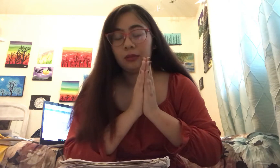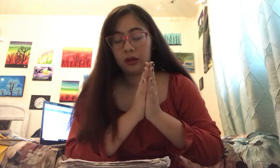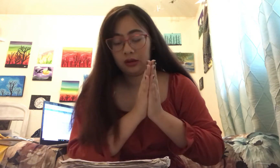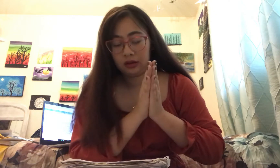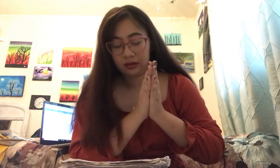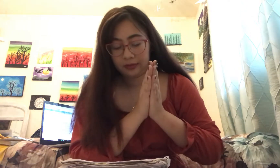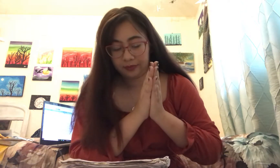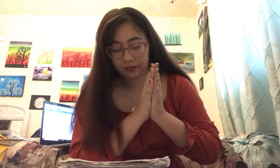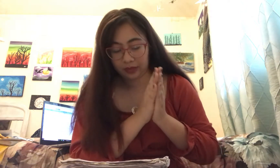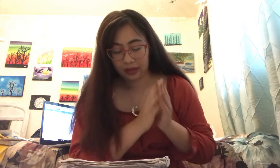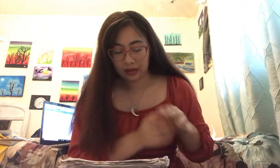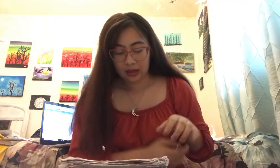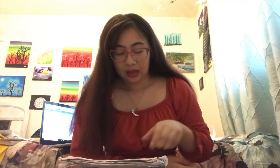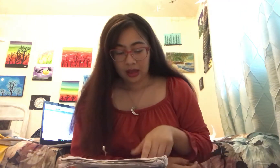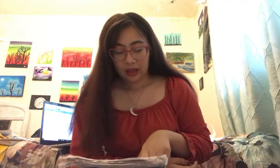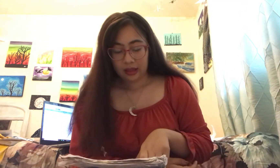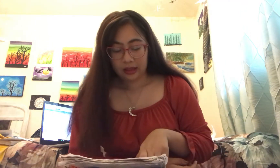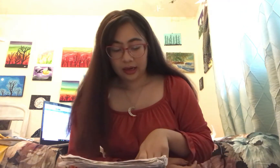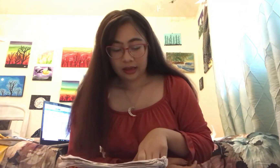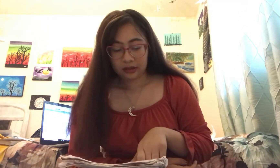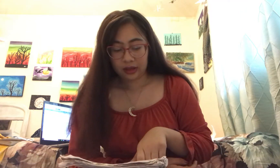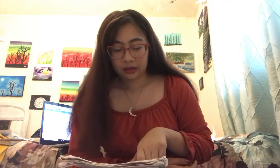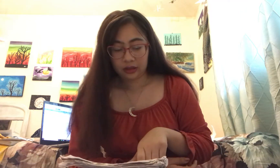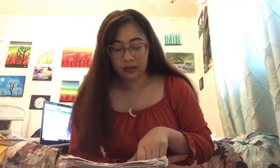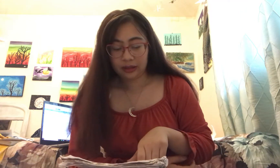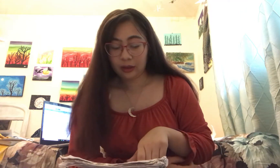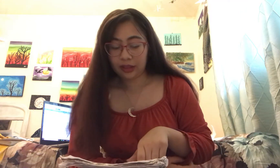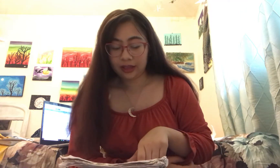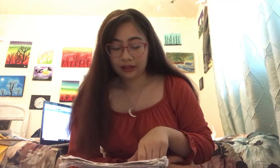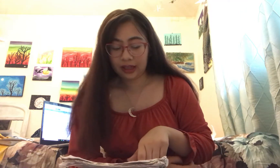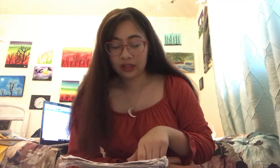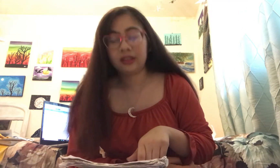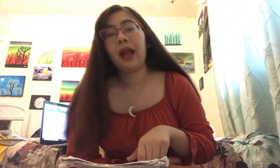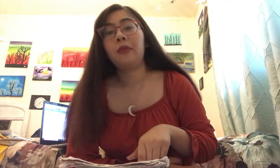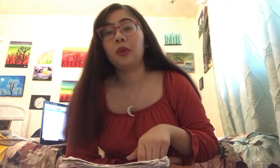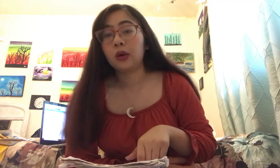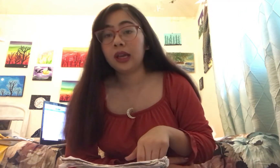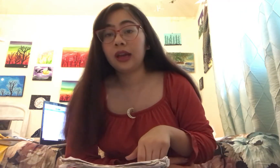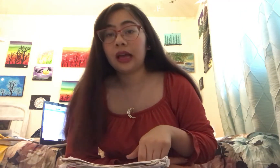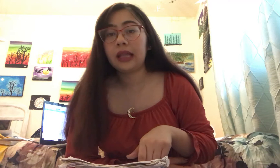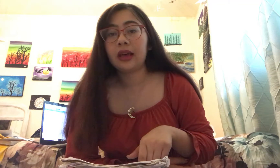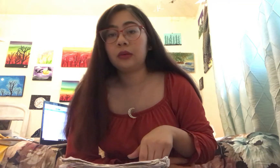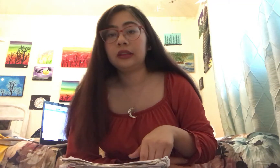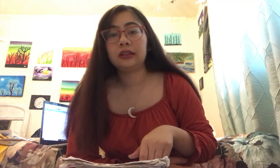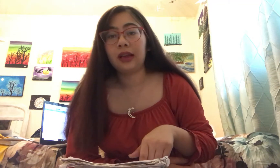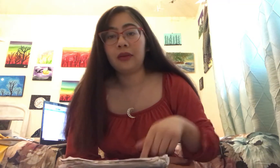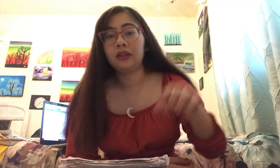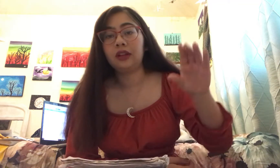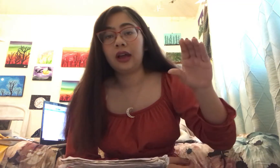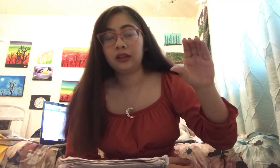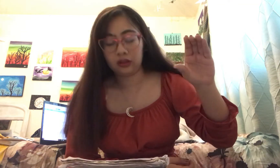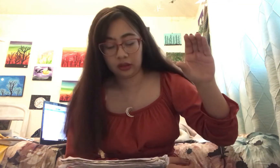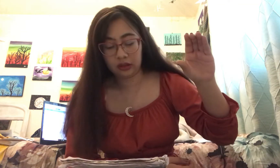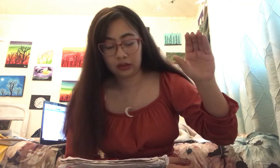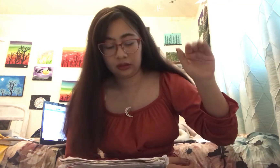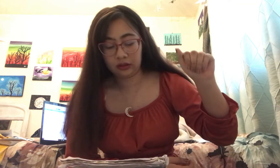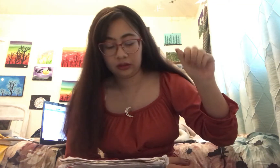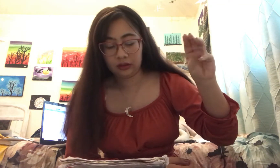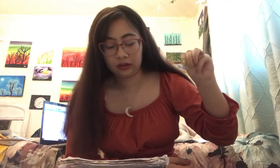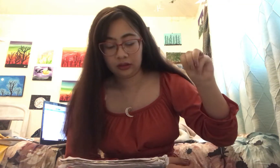Myanmar. And then the next country in Southeast Asia is Cambodia, and that one doesn't have a sign, so you just